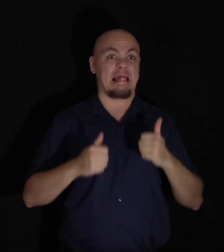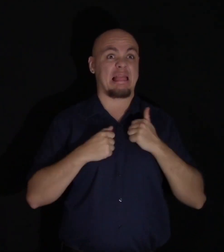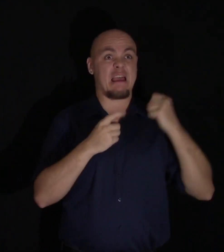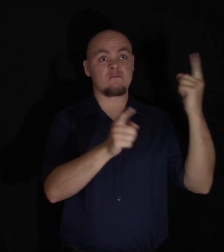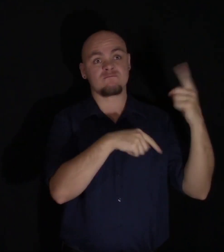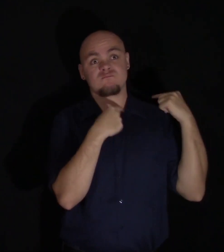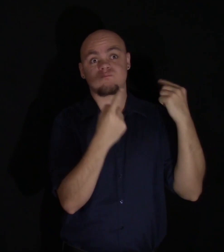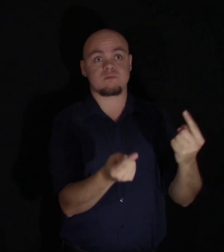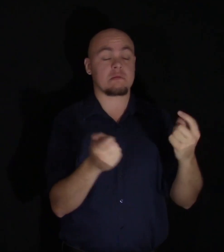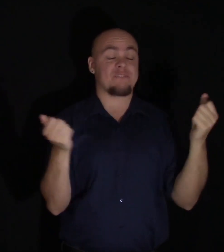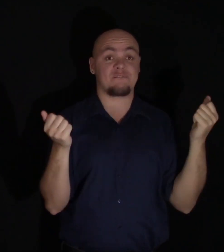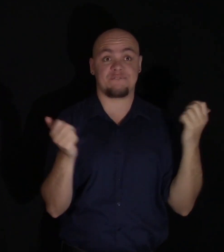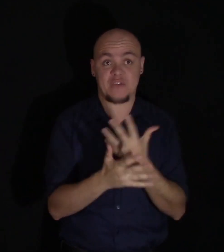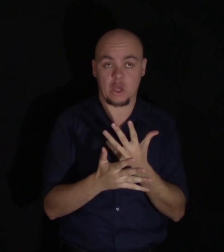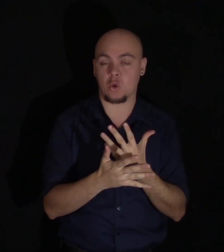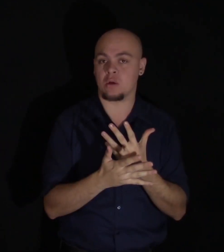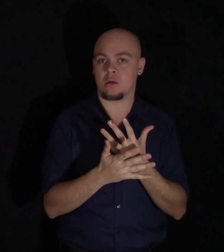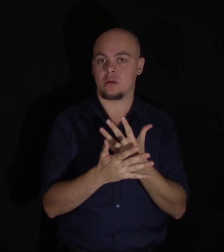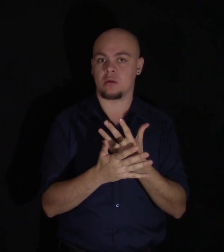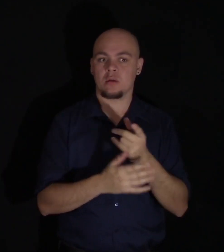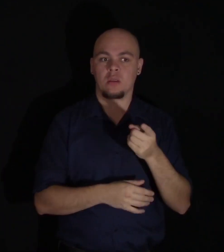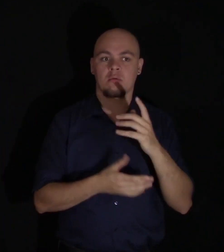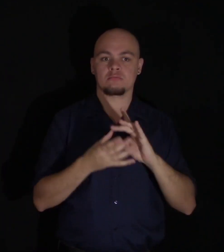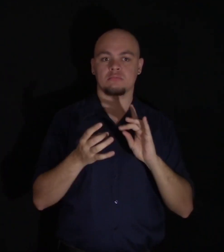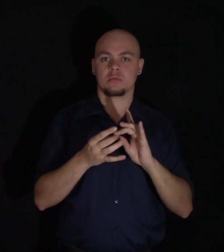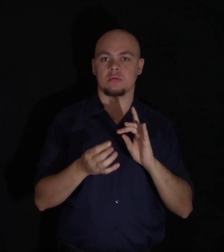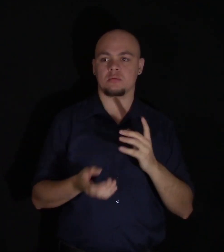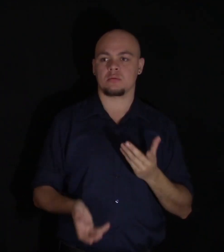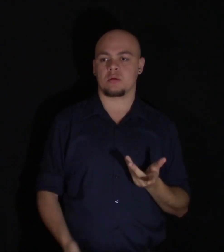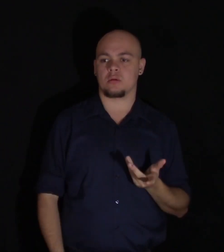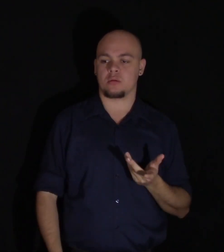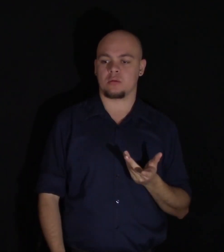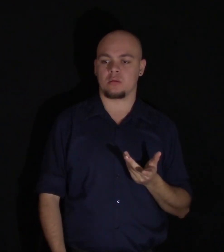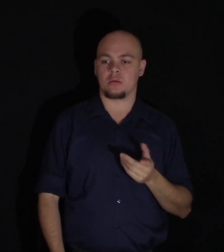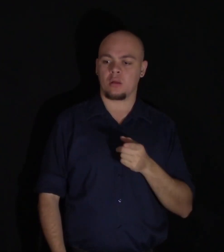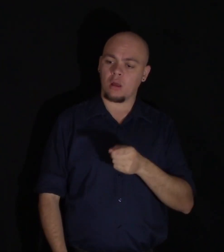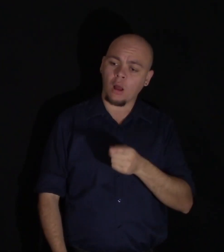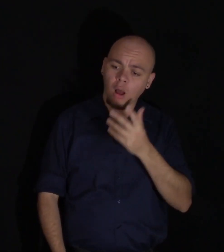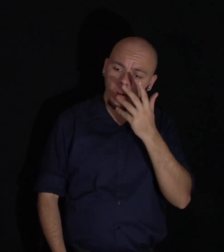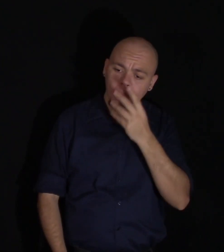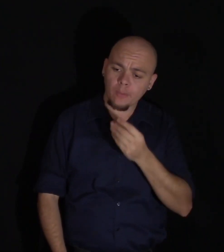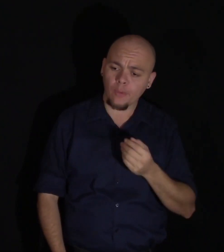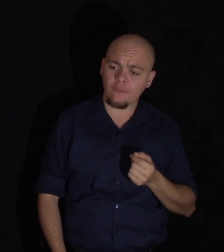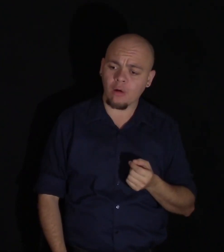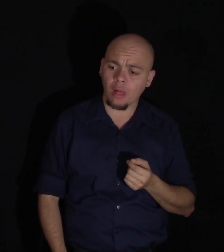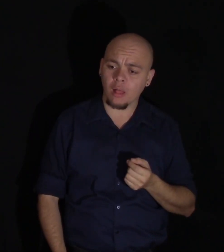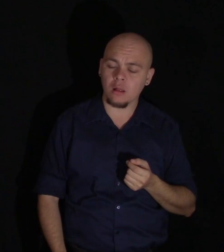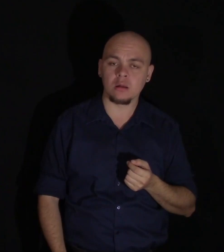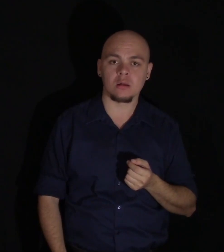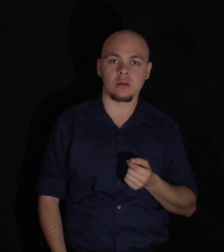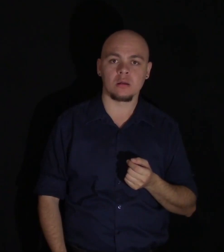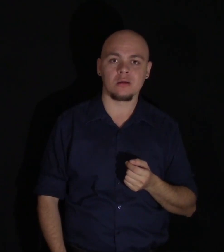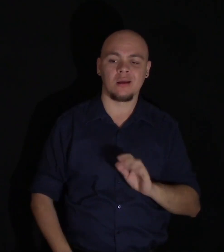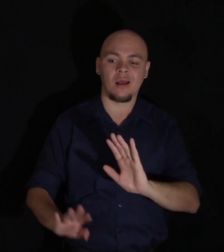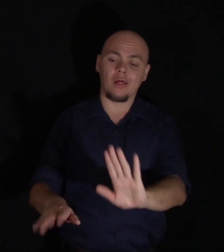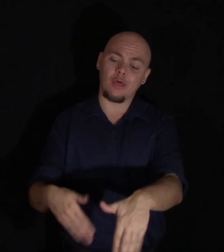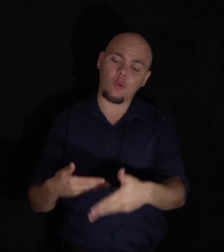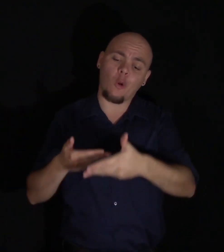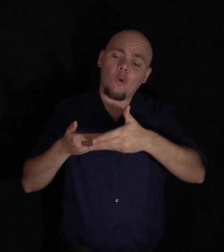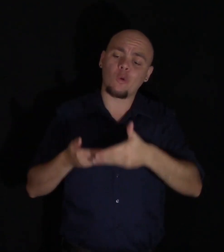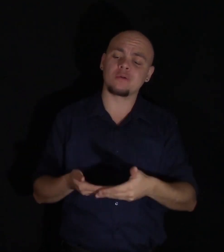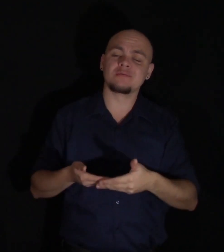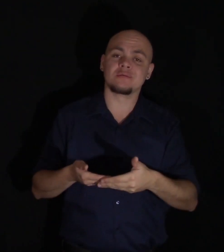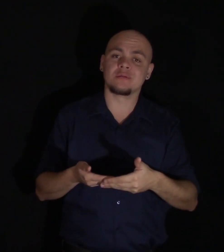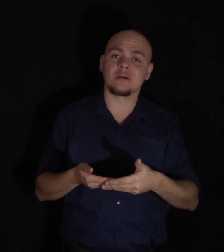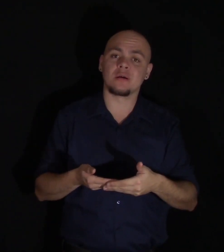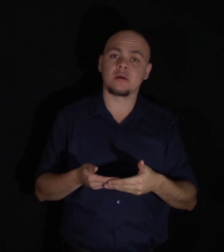of snakes were saying things like, "Look how beautiful that snake is." And they were holding it